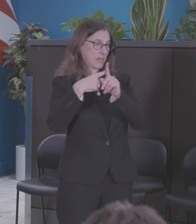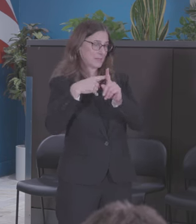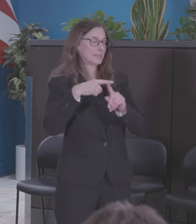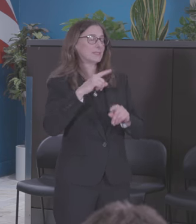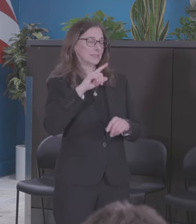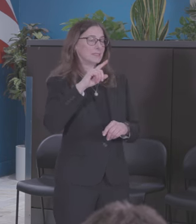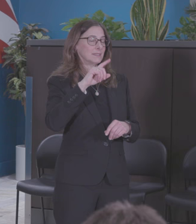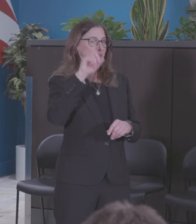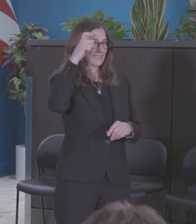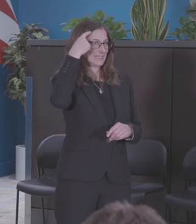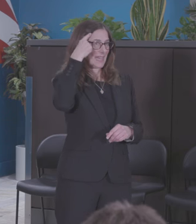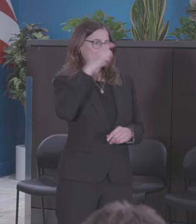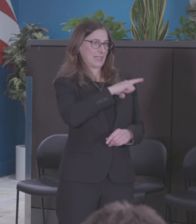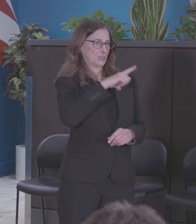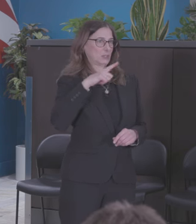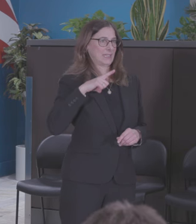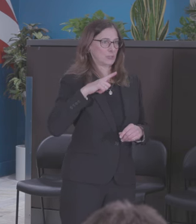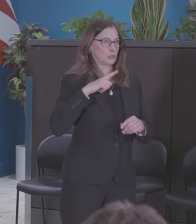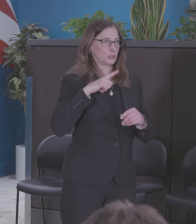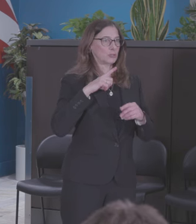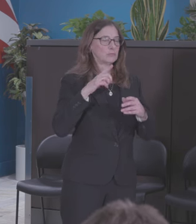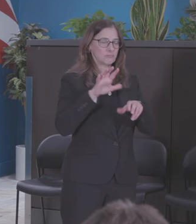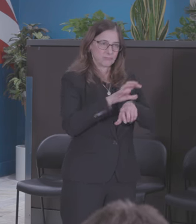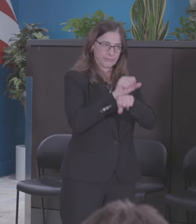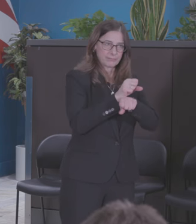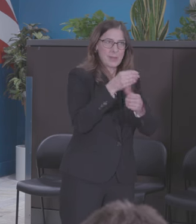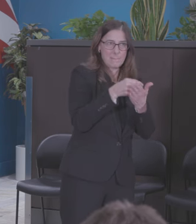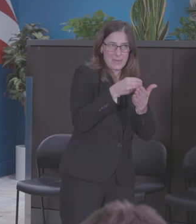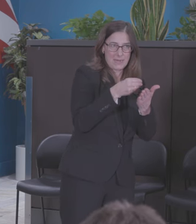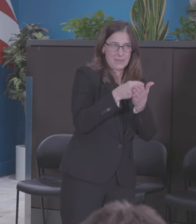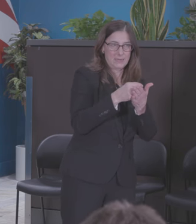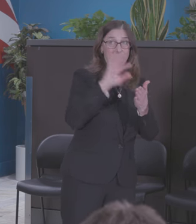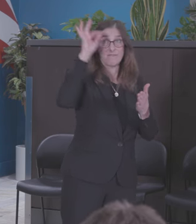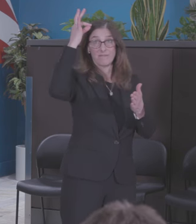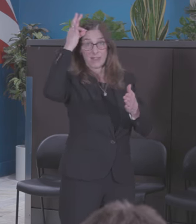for setting funds aside. We're going to channel these